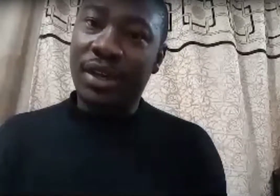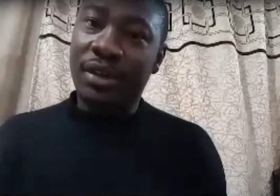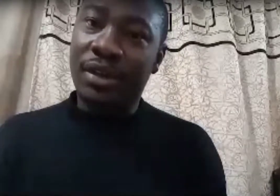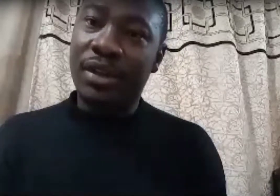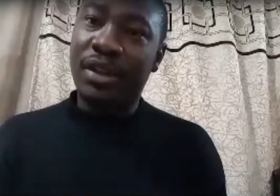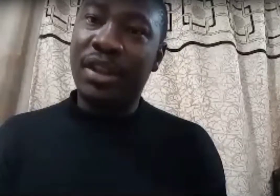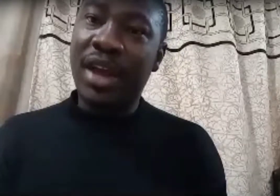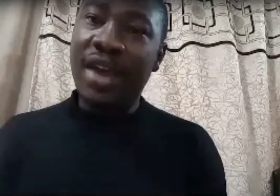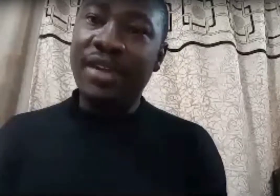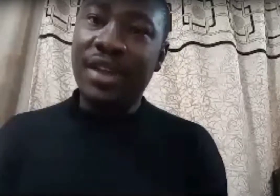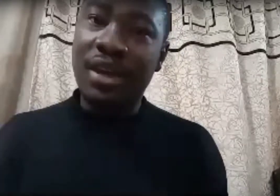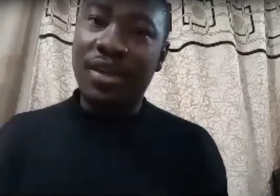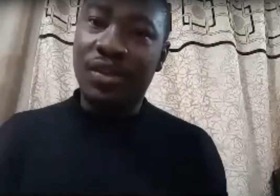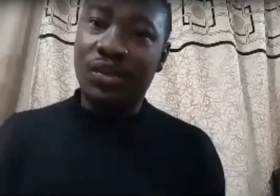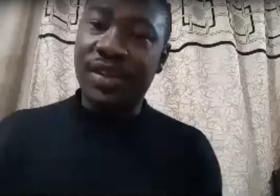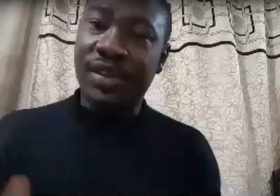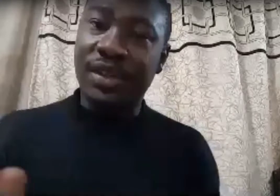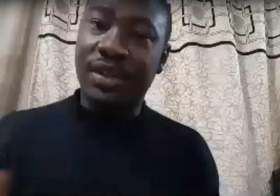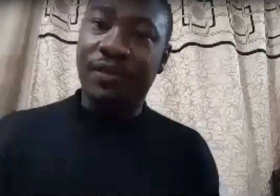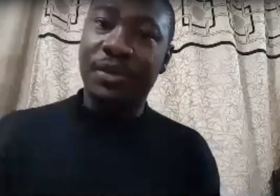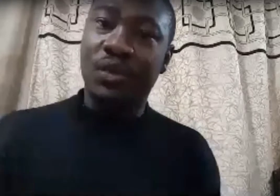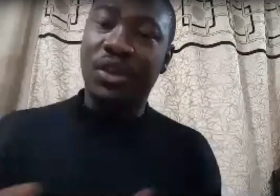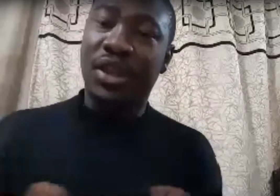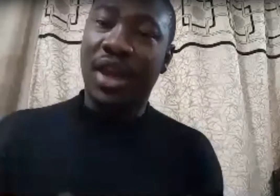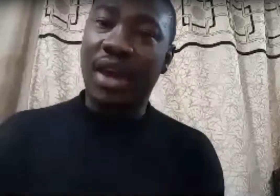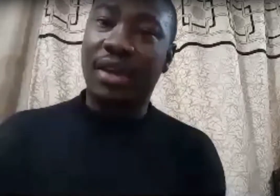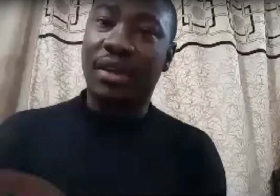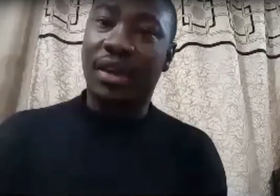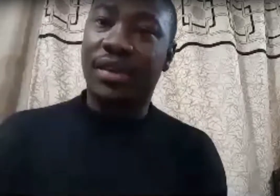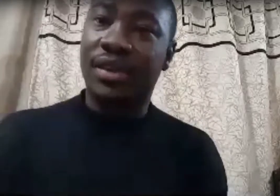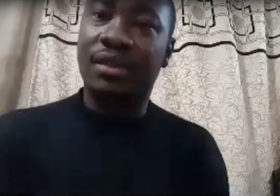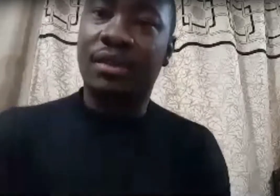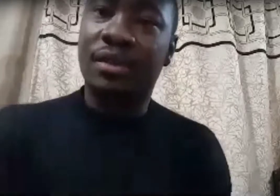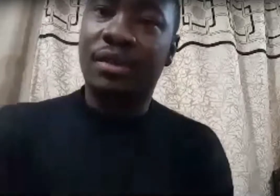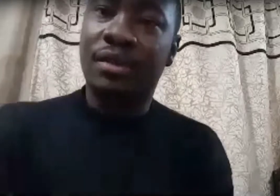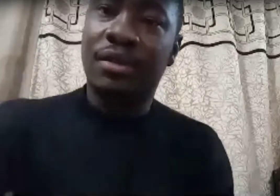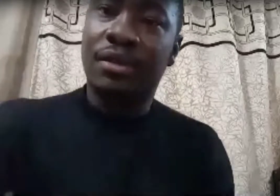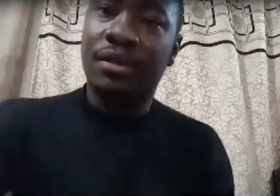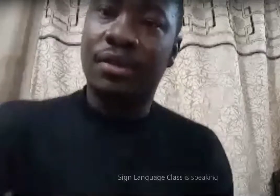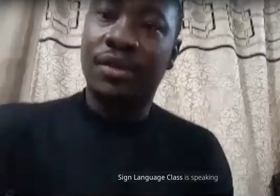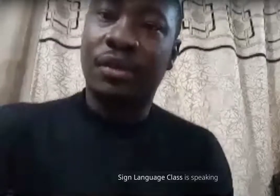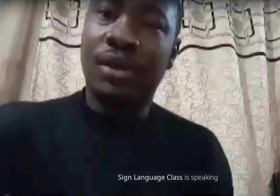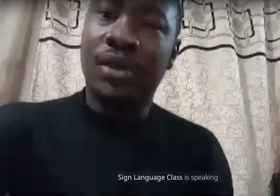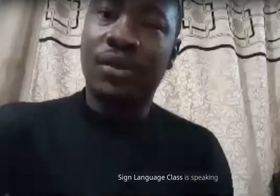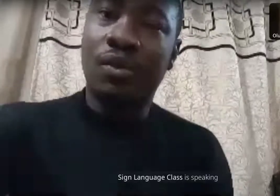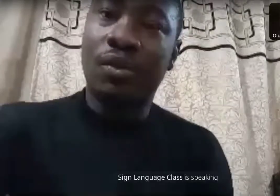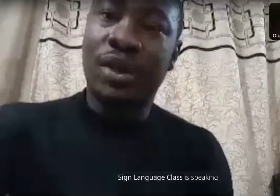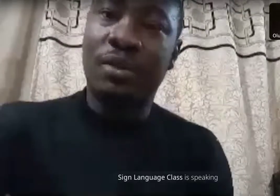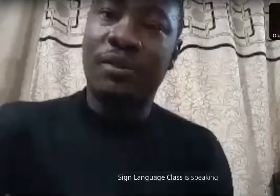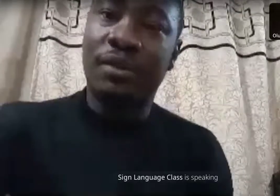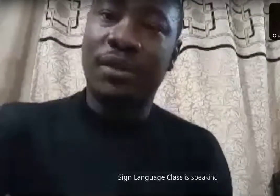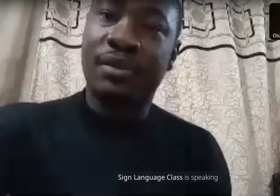let's see the difference between 9 and 19. So let's go with Kemi first. Kemi, let me see yours.